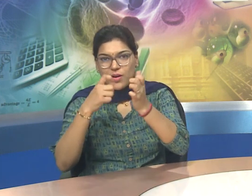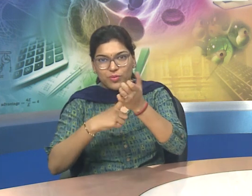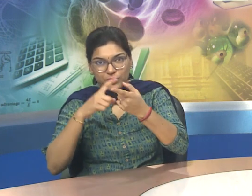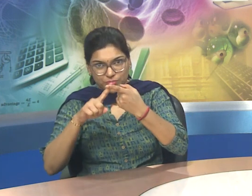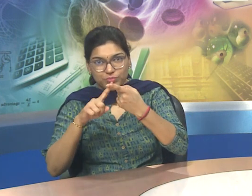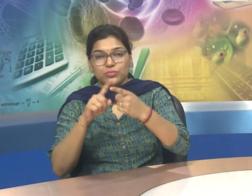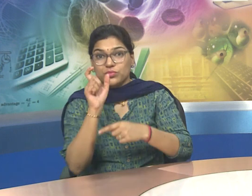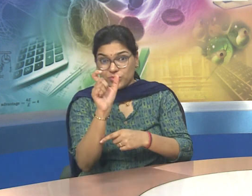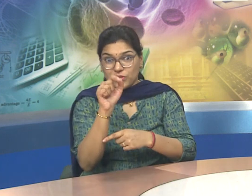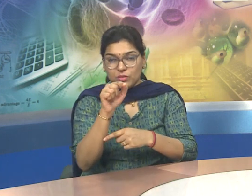Hardware.